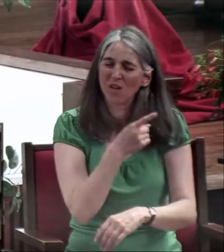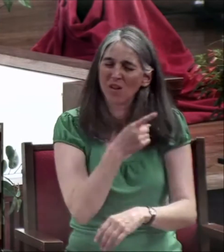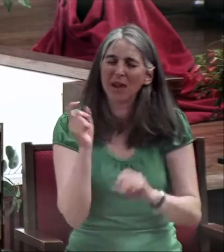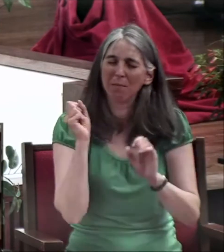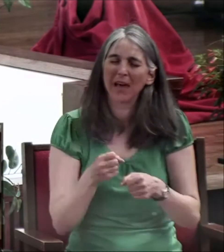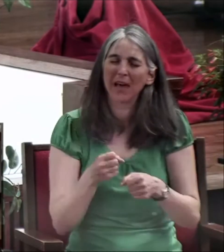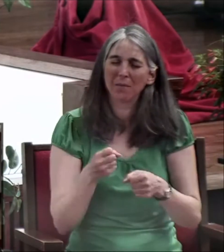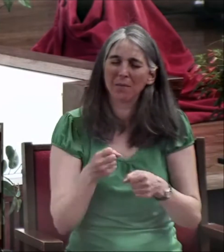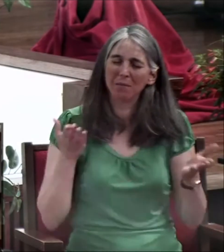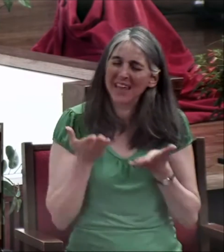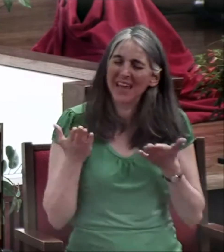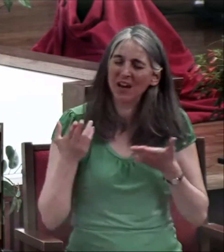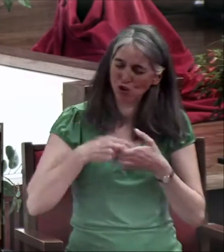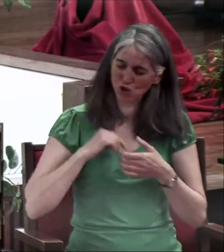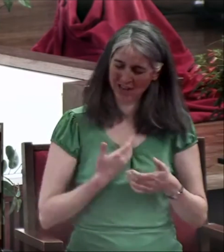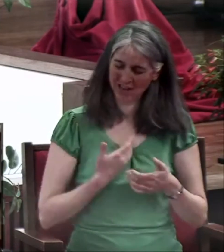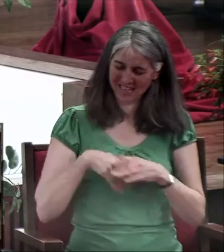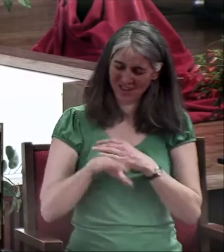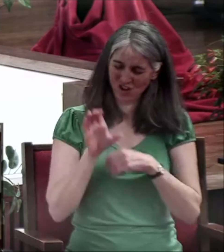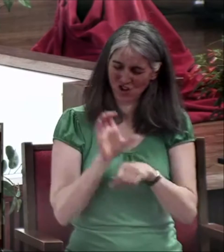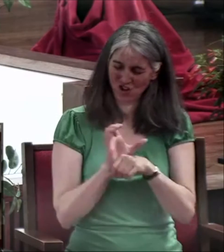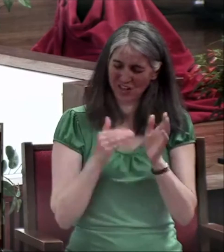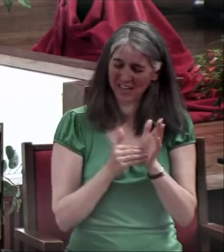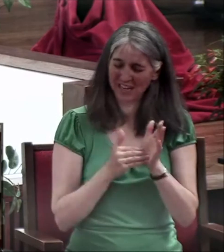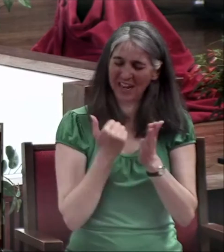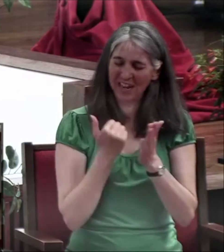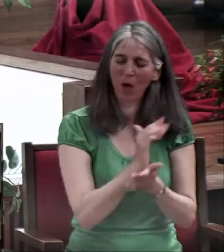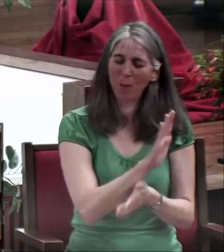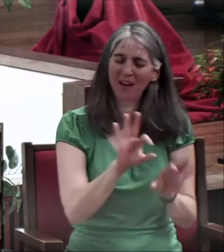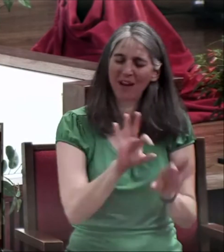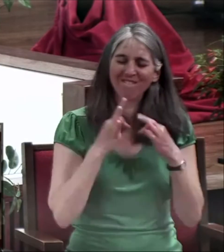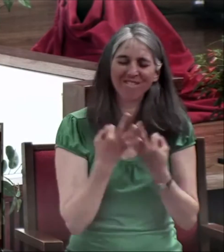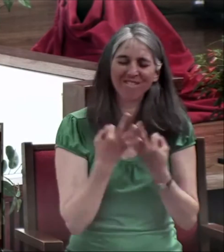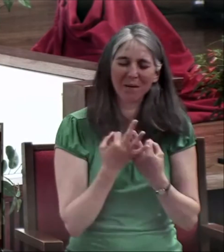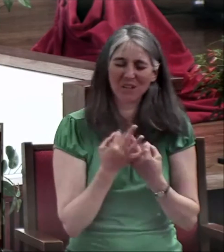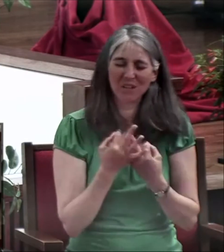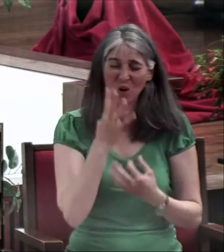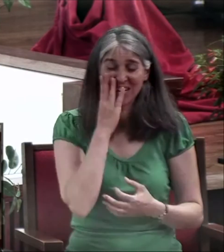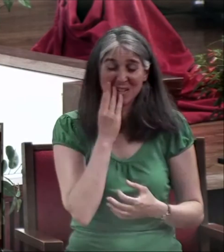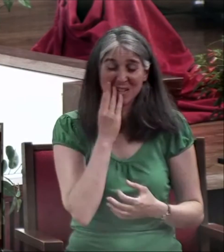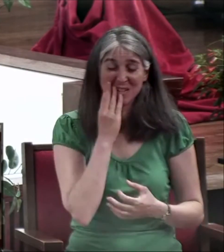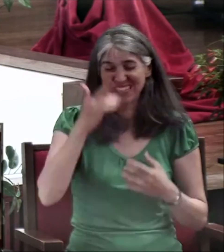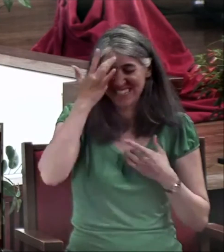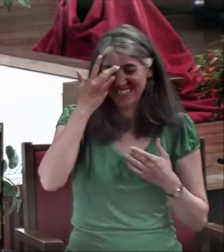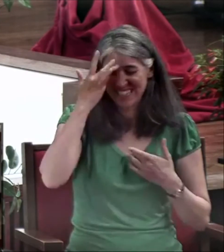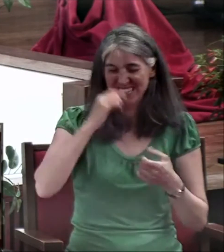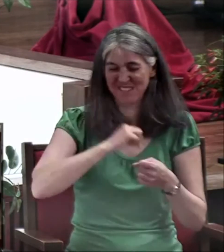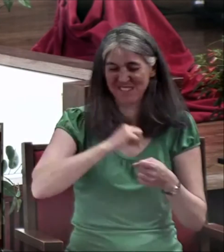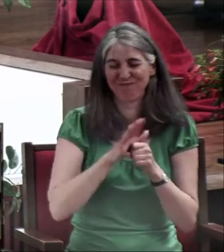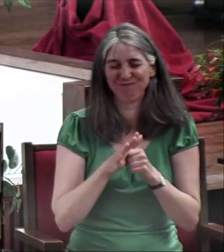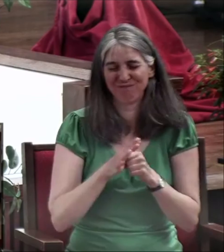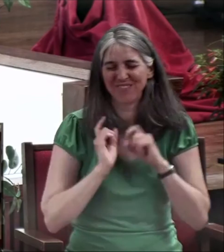be here with us. Help their families that are dealing with this disease. Give them